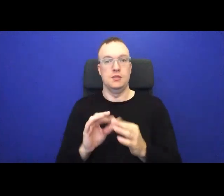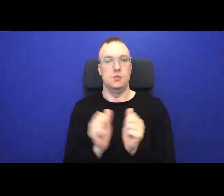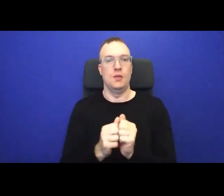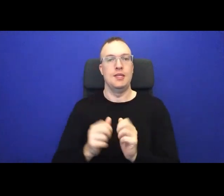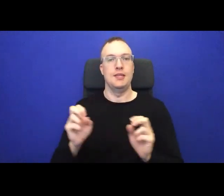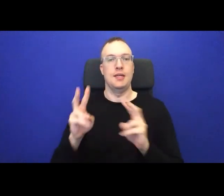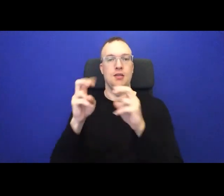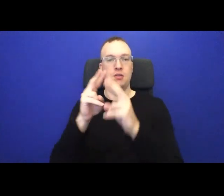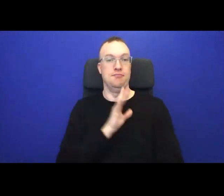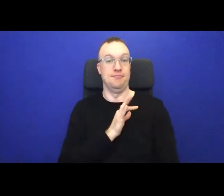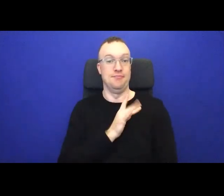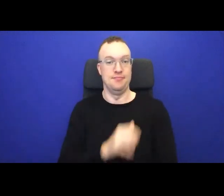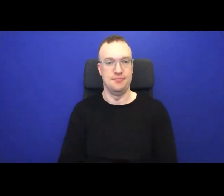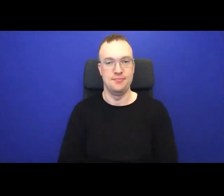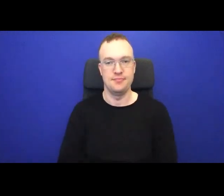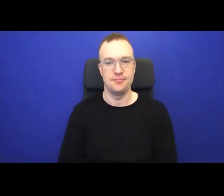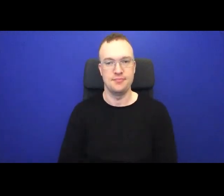castle.